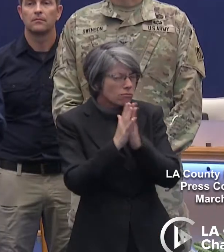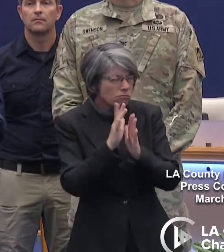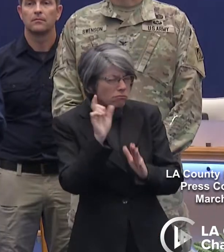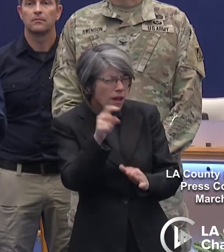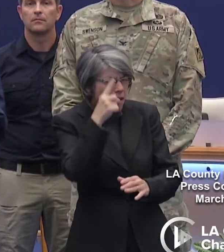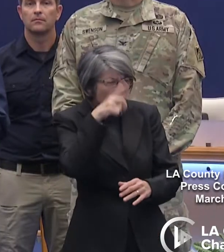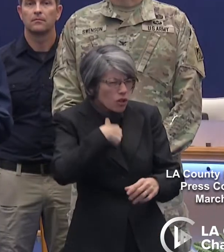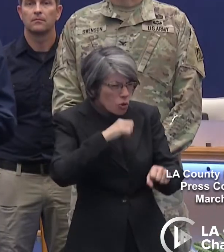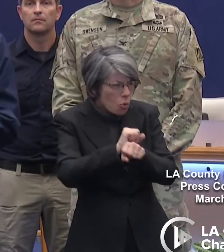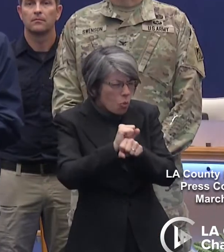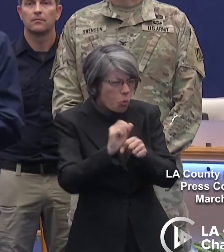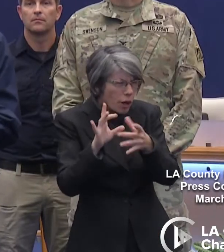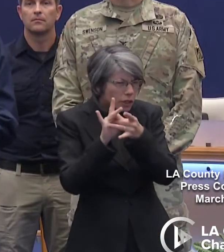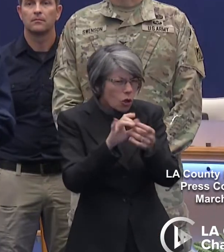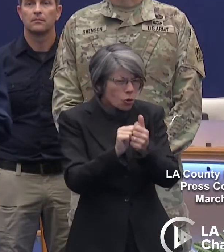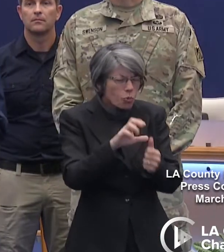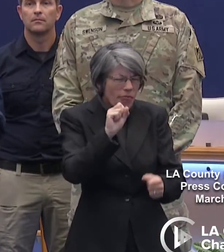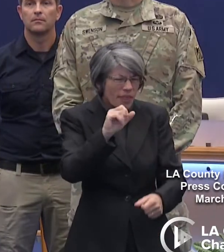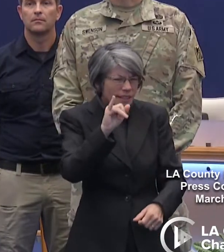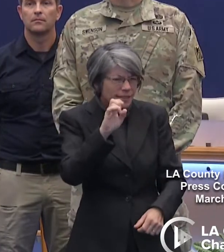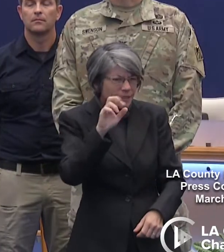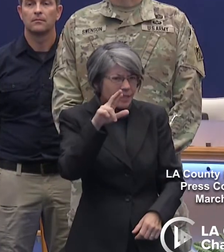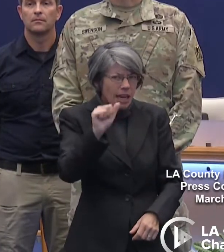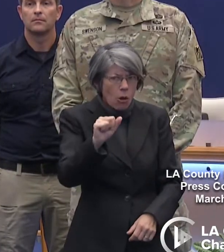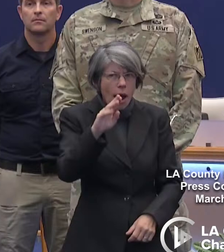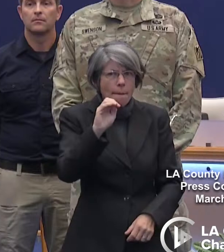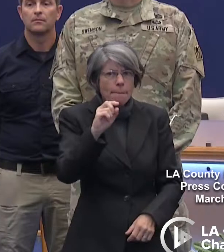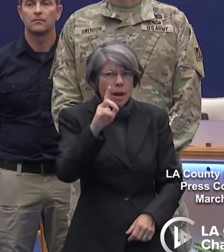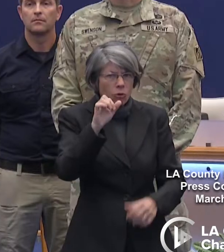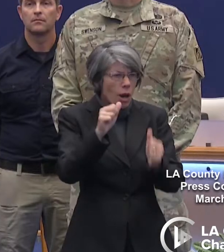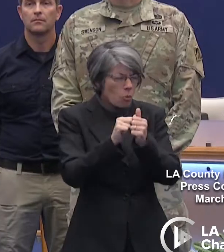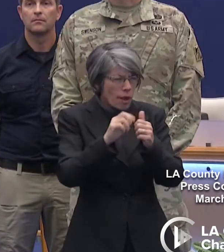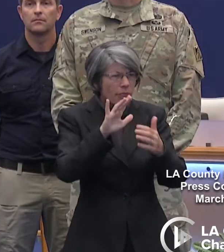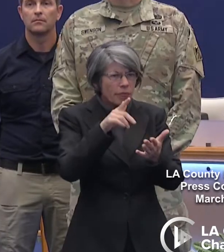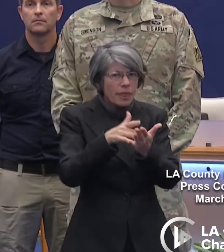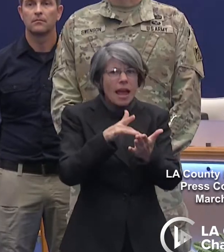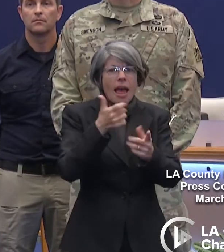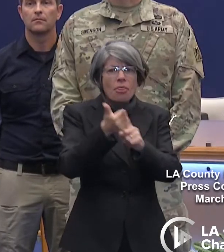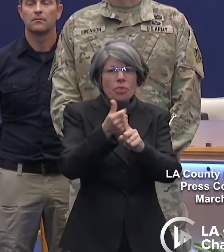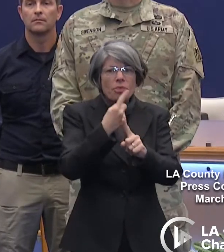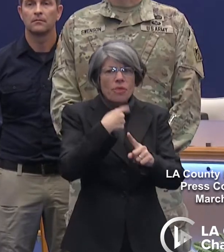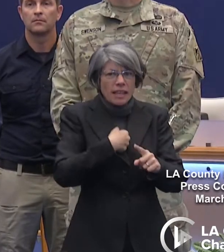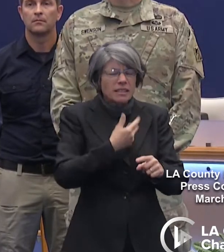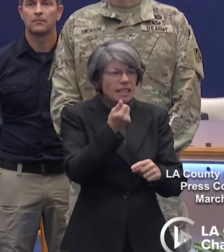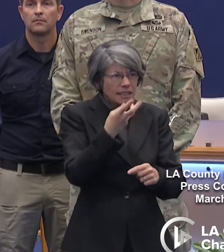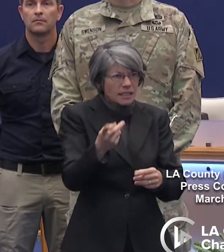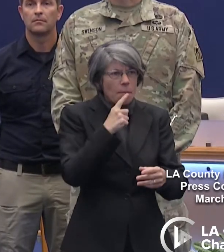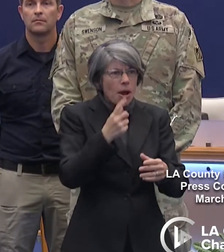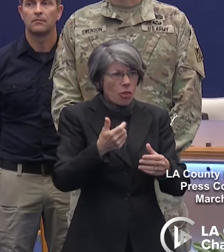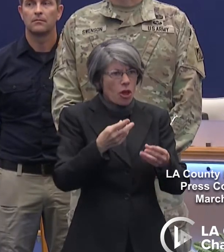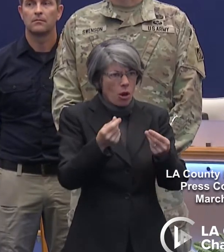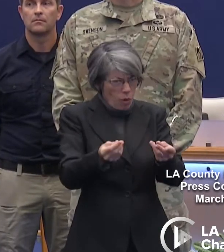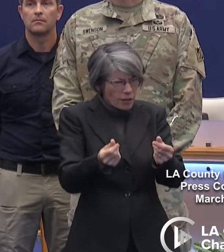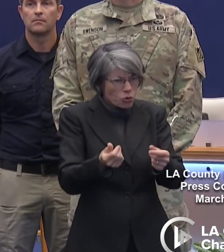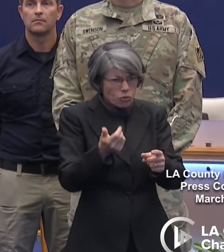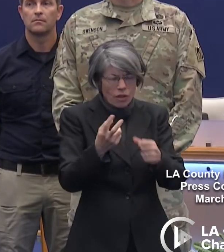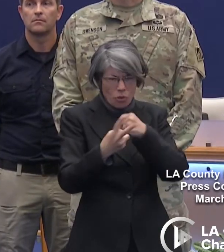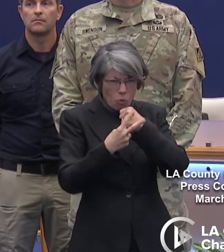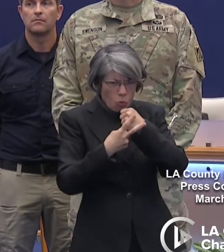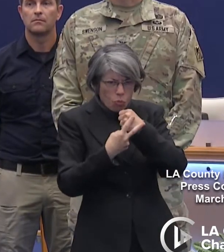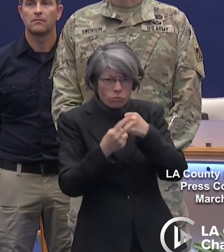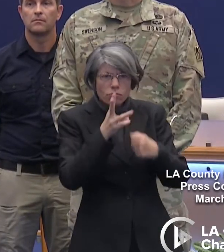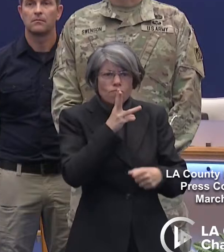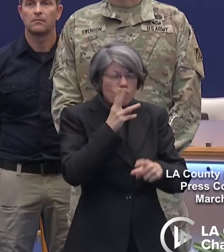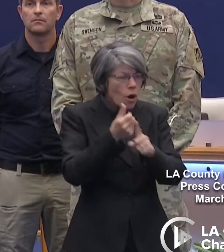of Sierra Madre in preparing for this storm. The city says that some of the reservoirs that are run by the county have not been